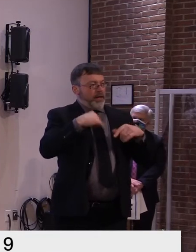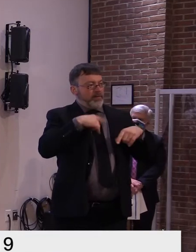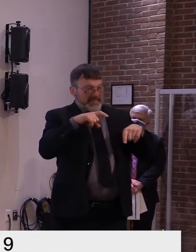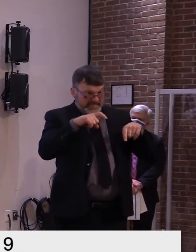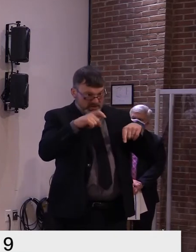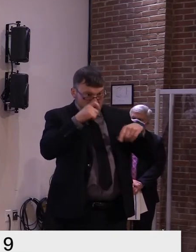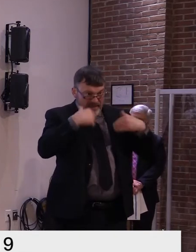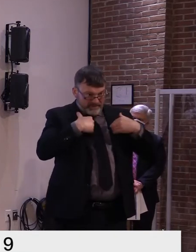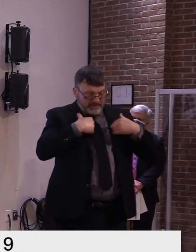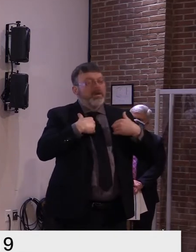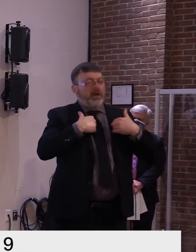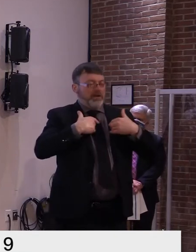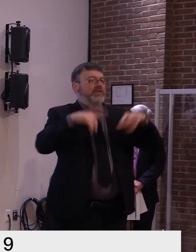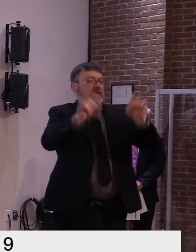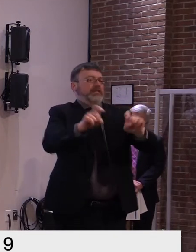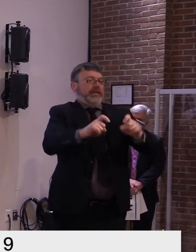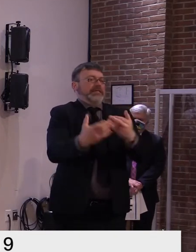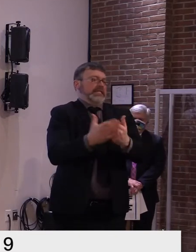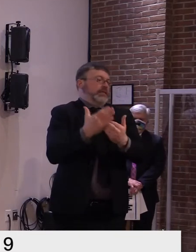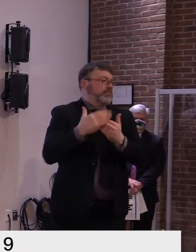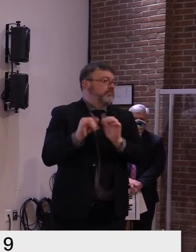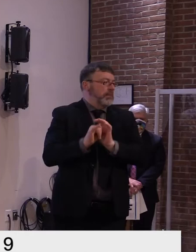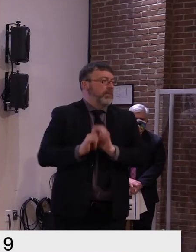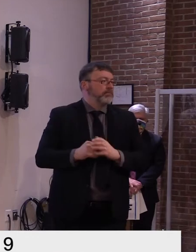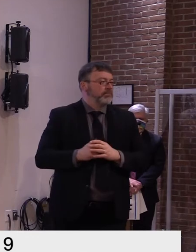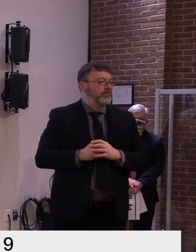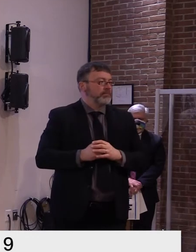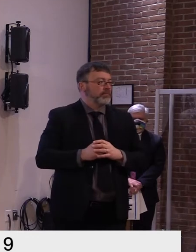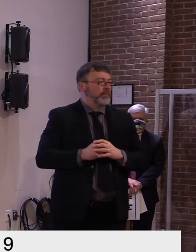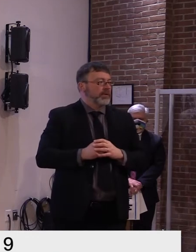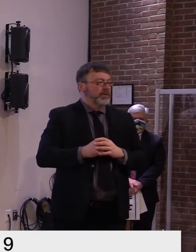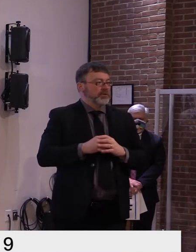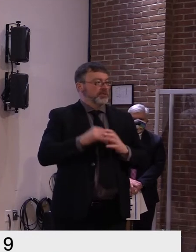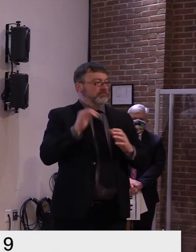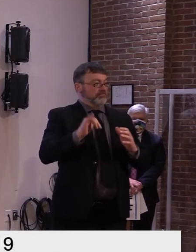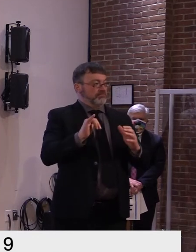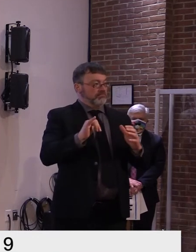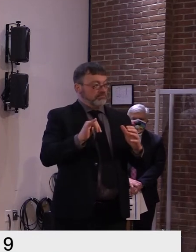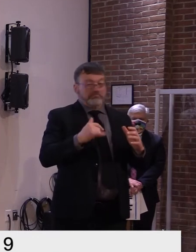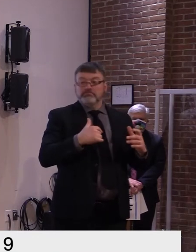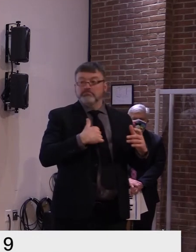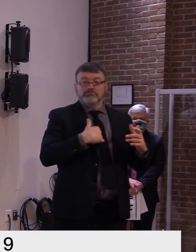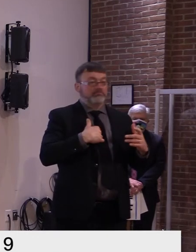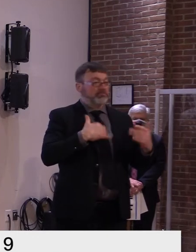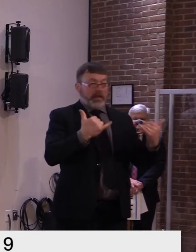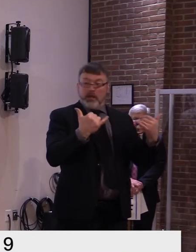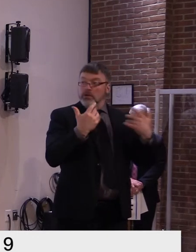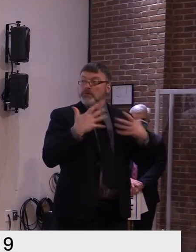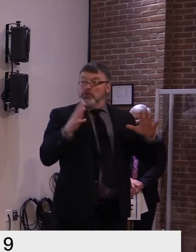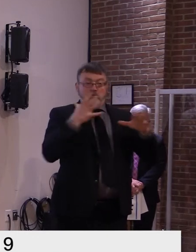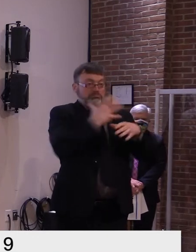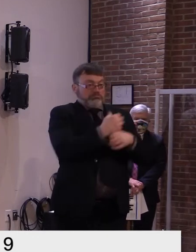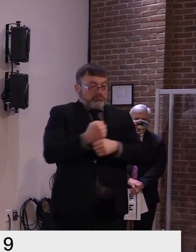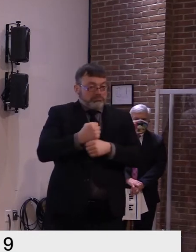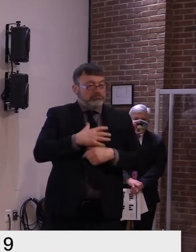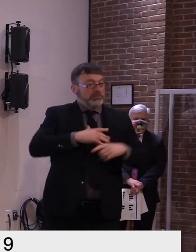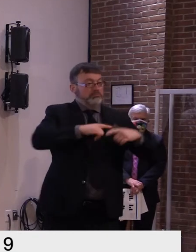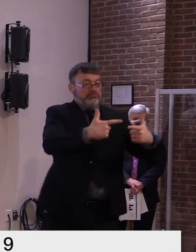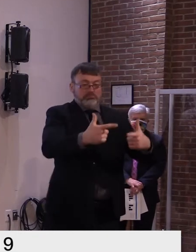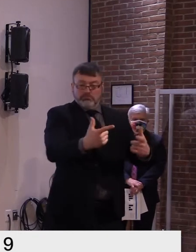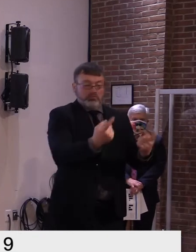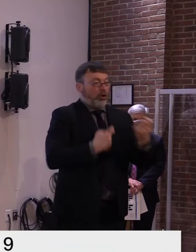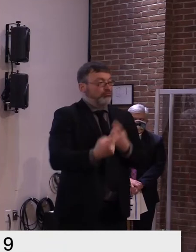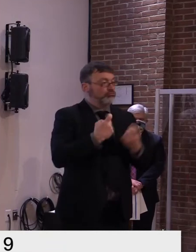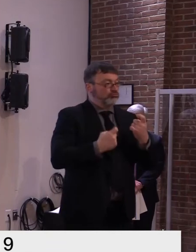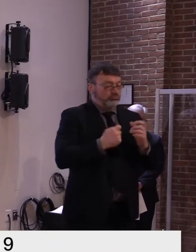I'll stop there, and I believe we start the question and answers now to whomever they be directed. Thank you, Dr.